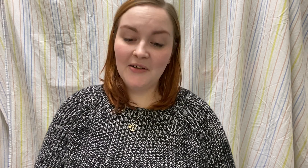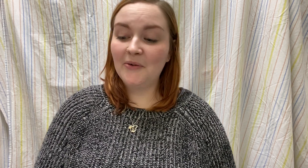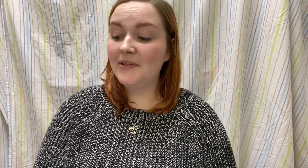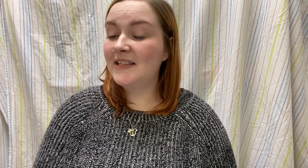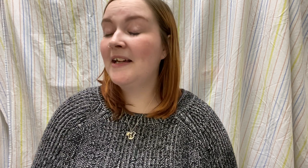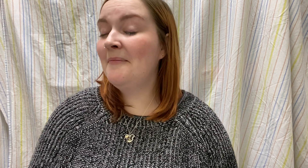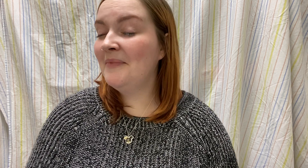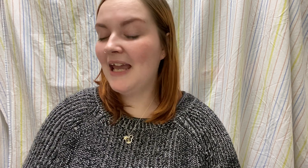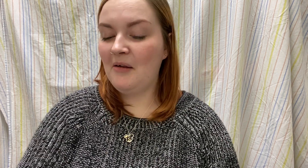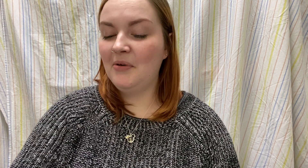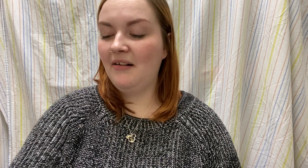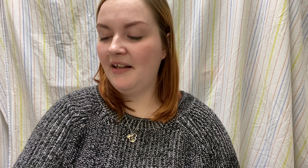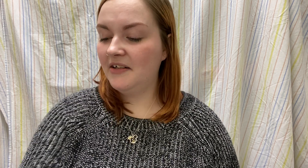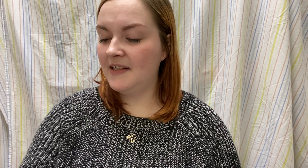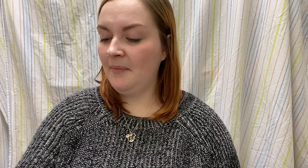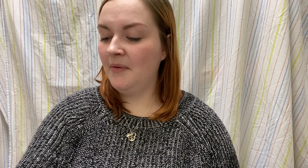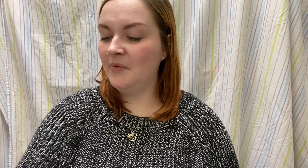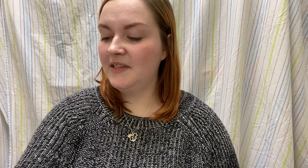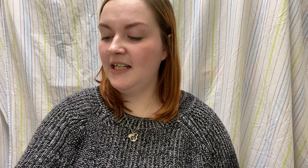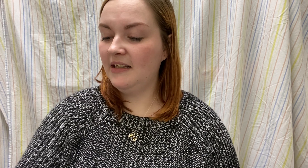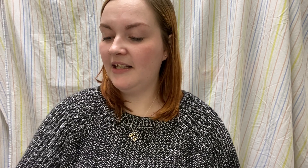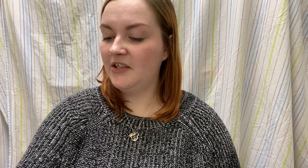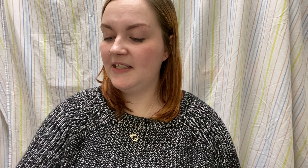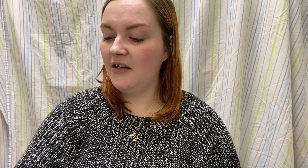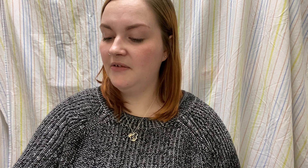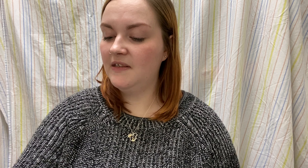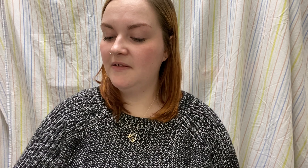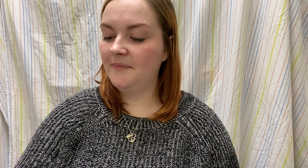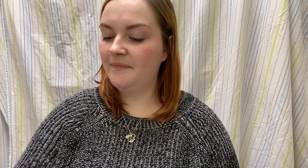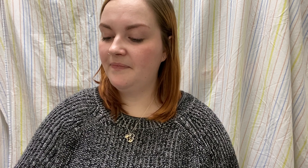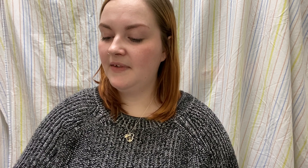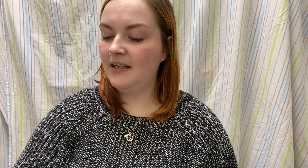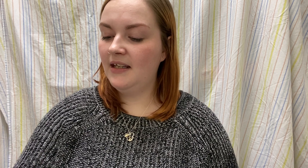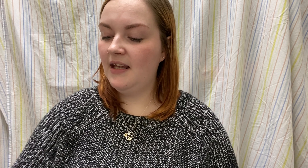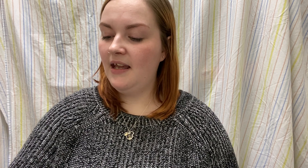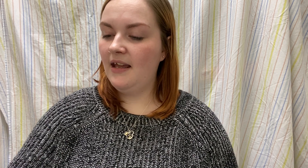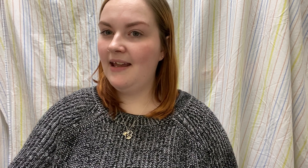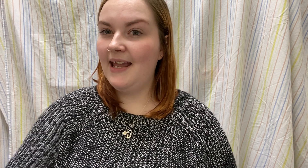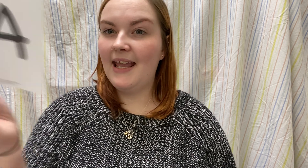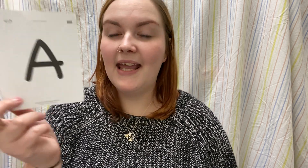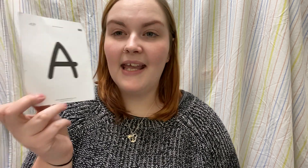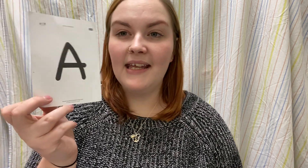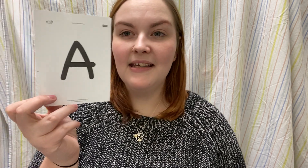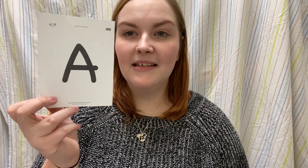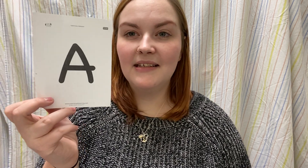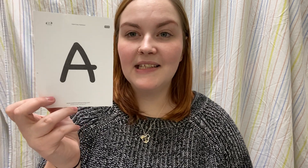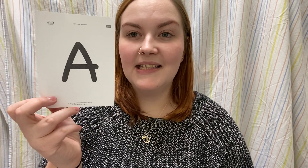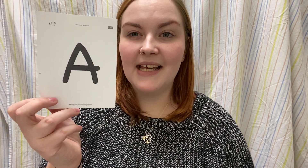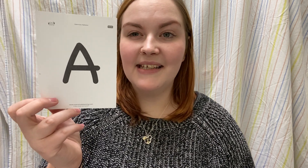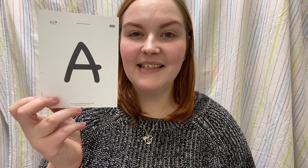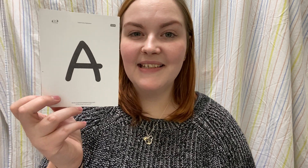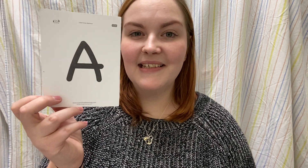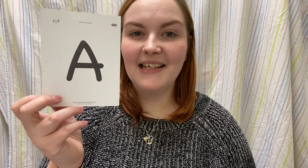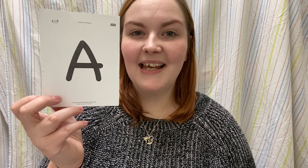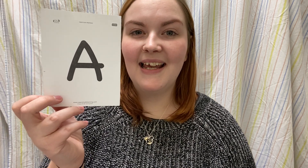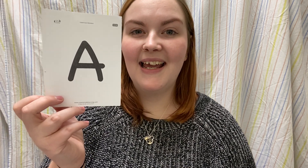hold some capital letters up and we'll say the letter sounds. A says